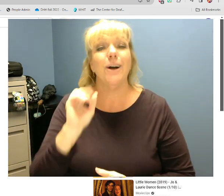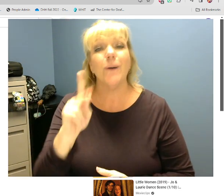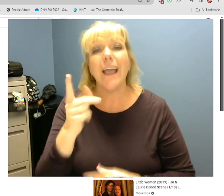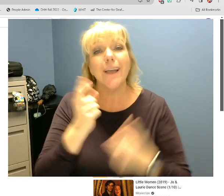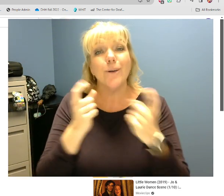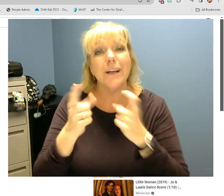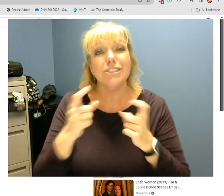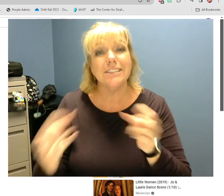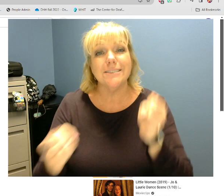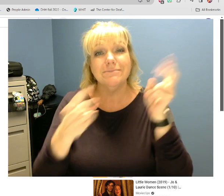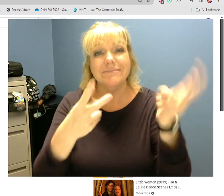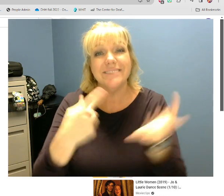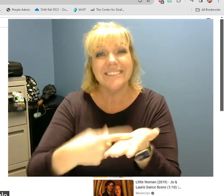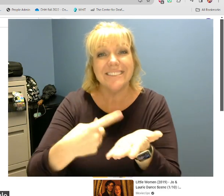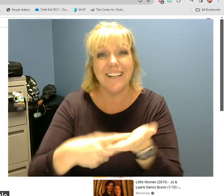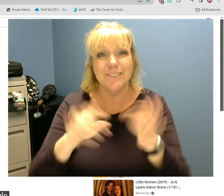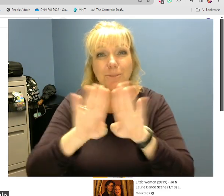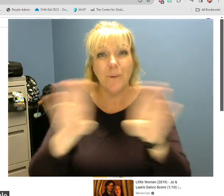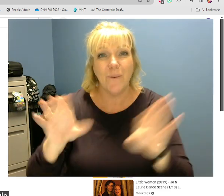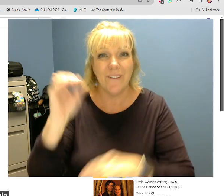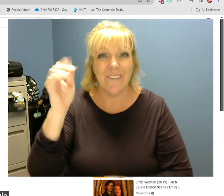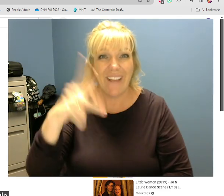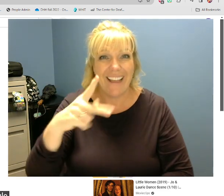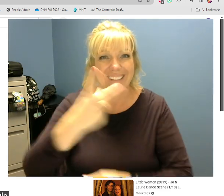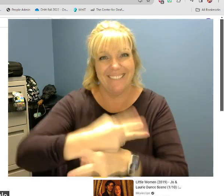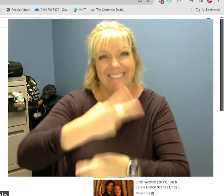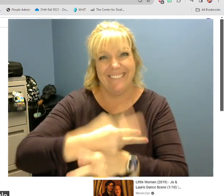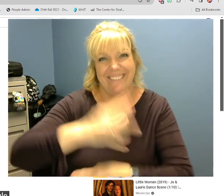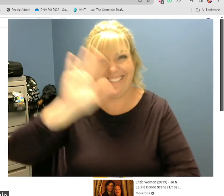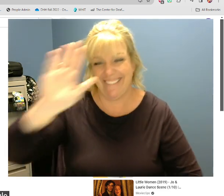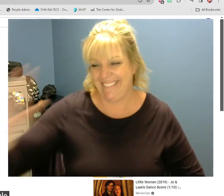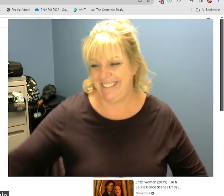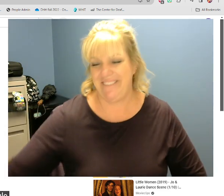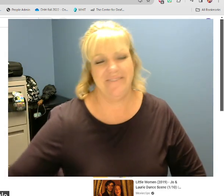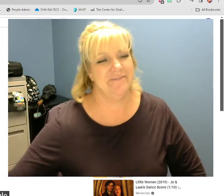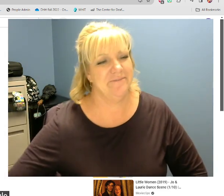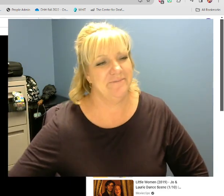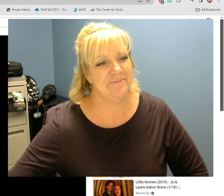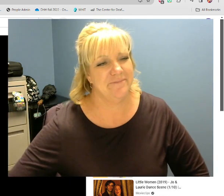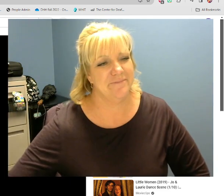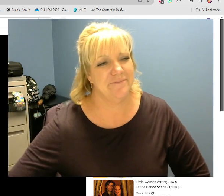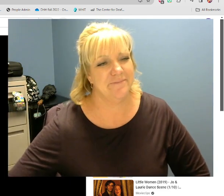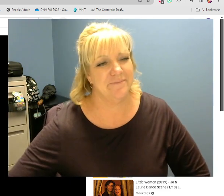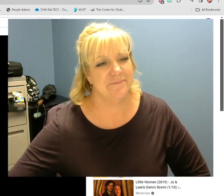got questions about that, be sure to leave that in the discussion also. Take care. Bye-bye.